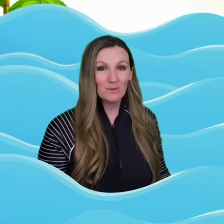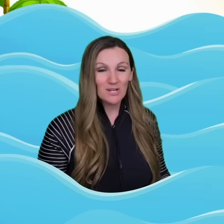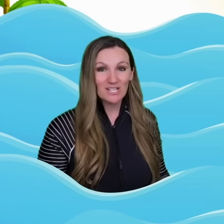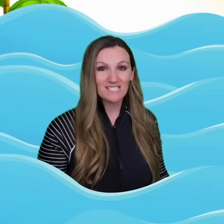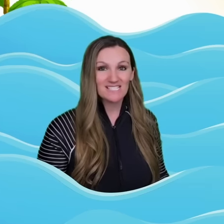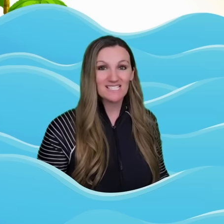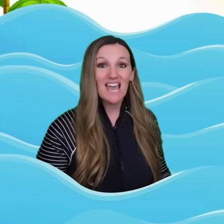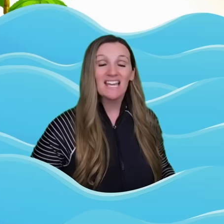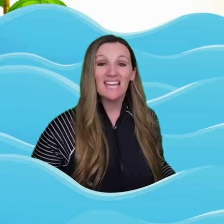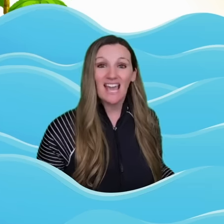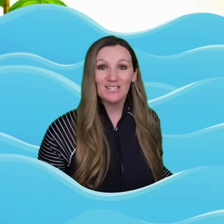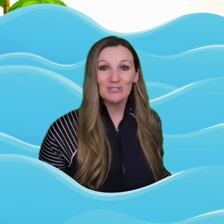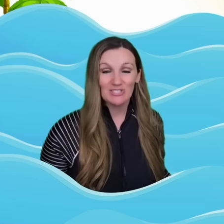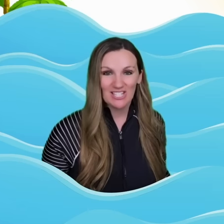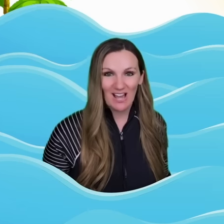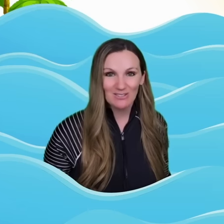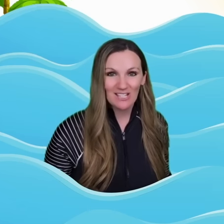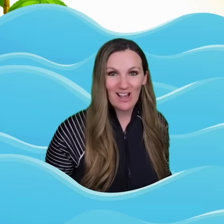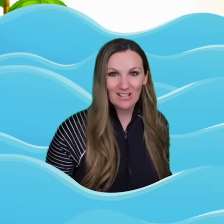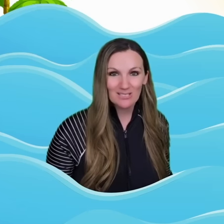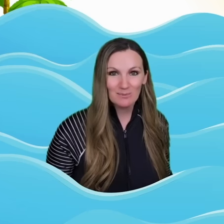Octopus. Can you shout octopus?